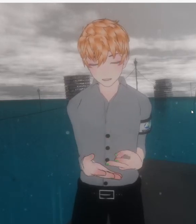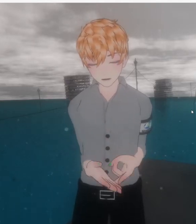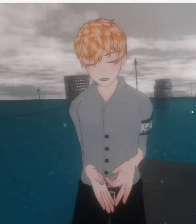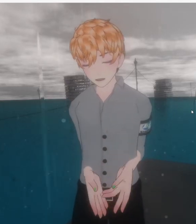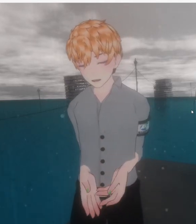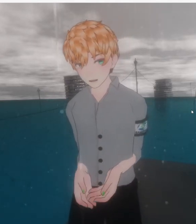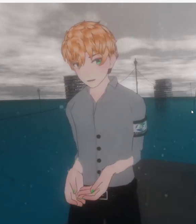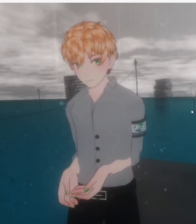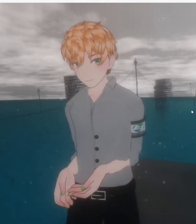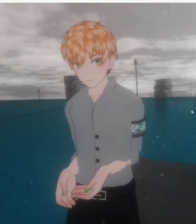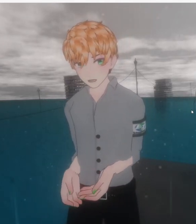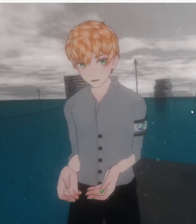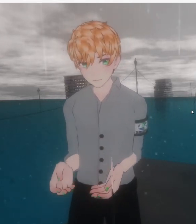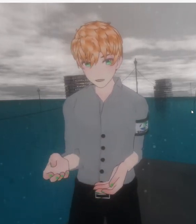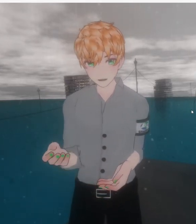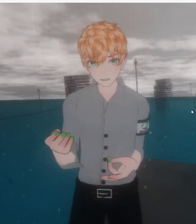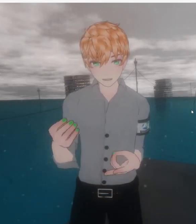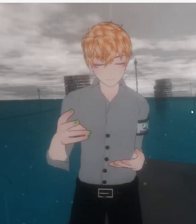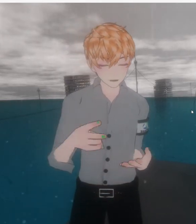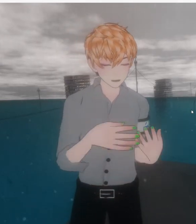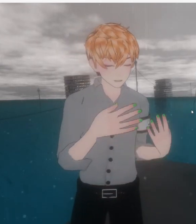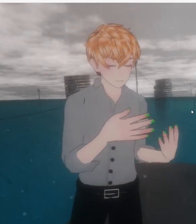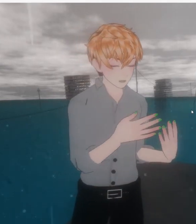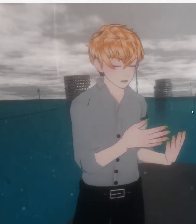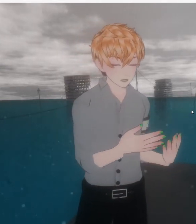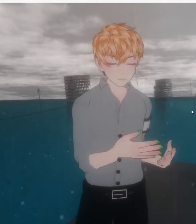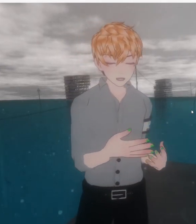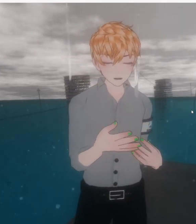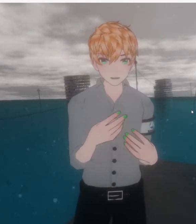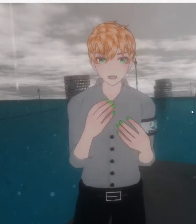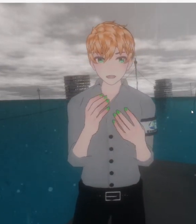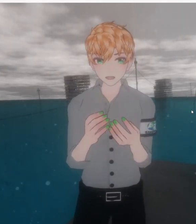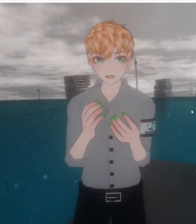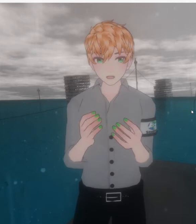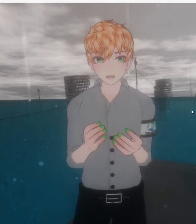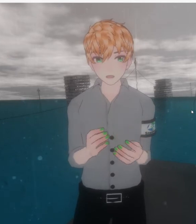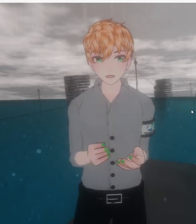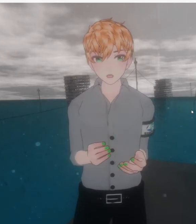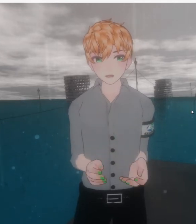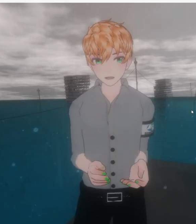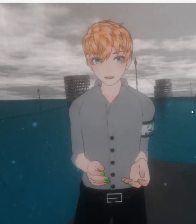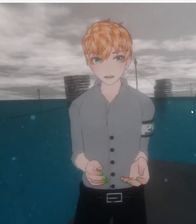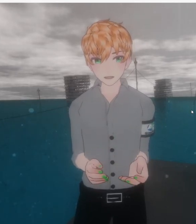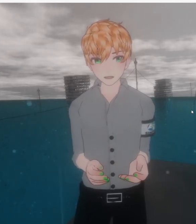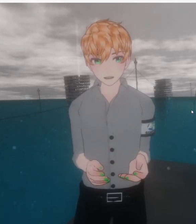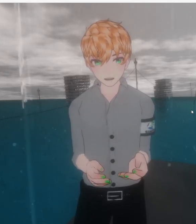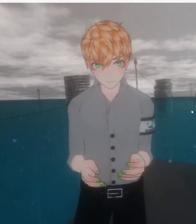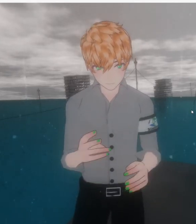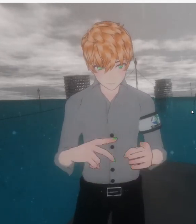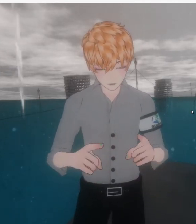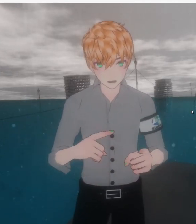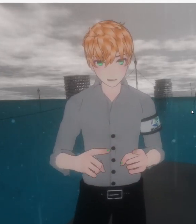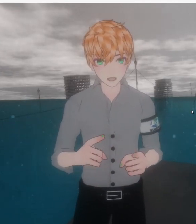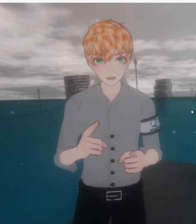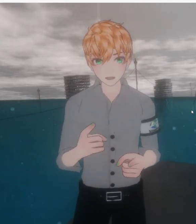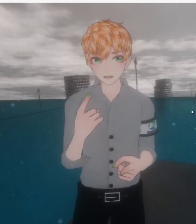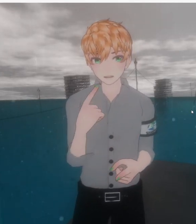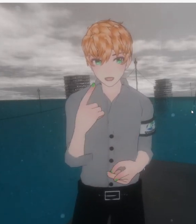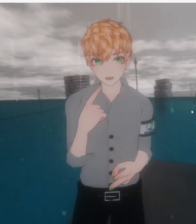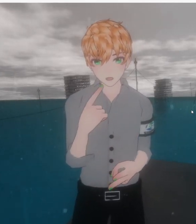speaking. Is it's just part of my personality that I don't literally mean what I'm signing is not what I